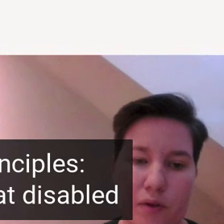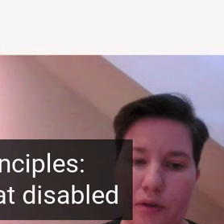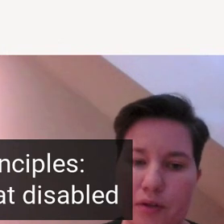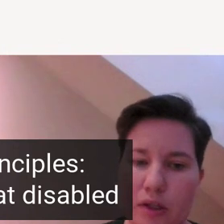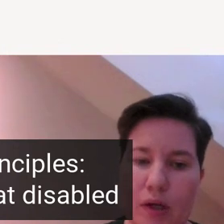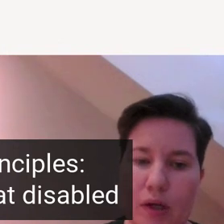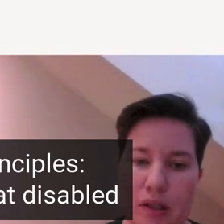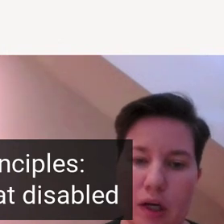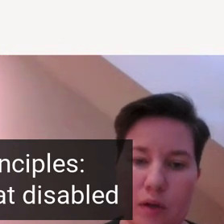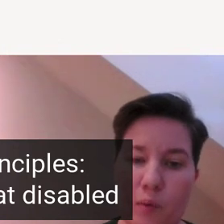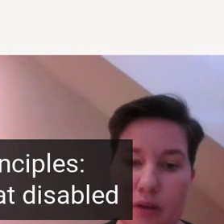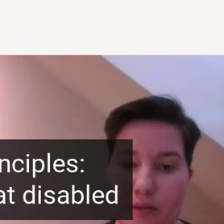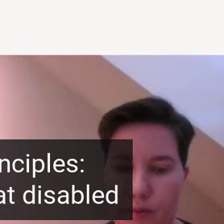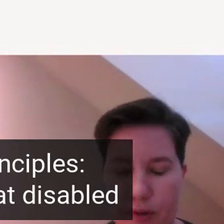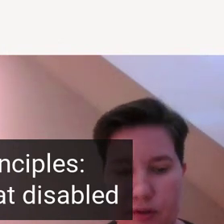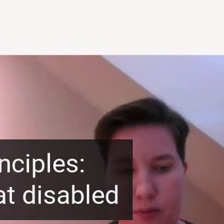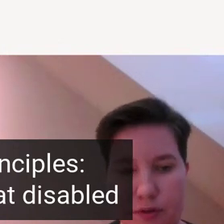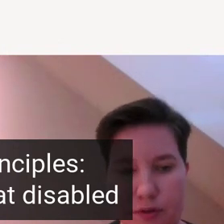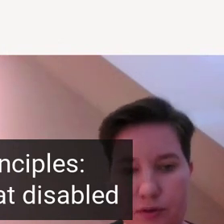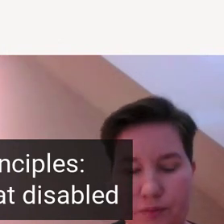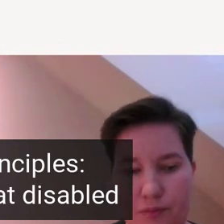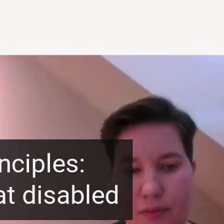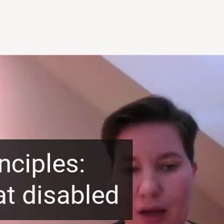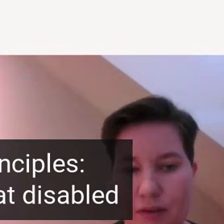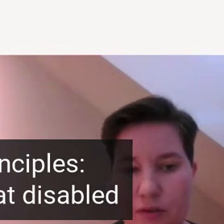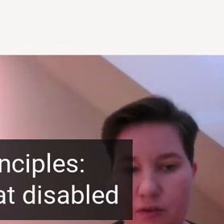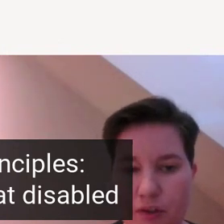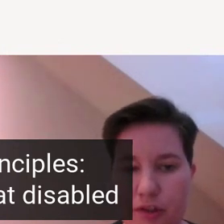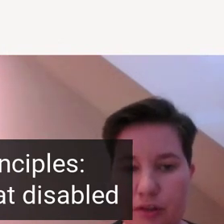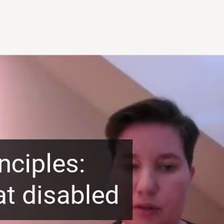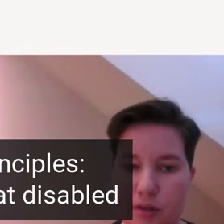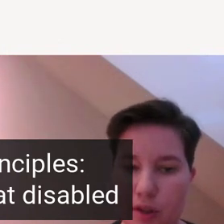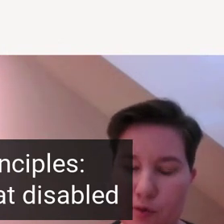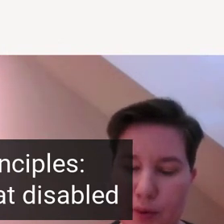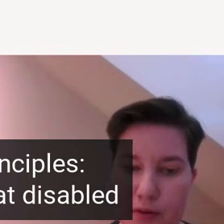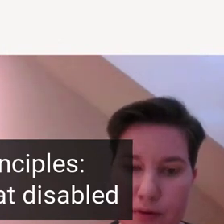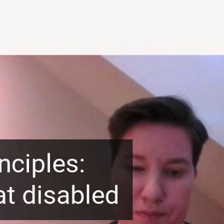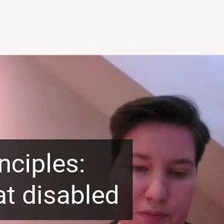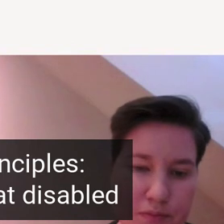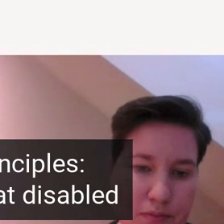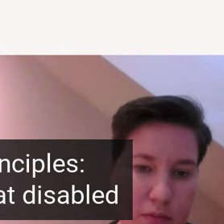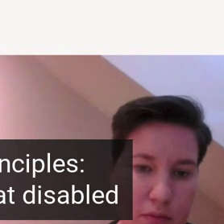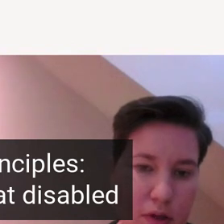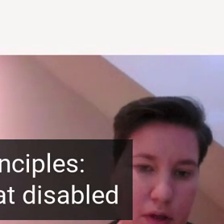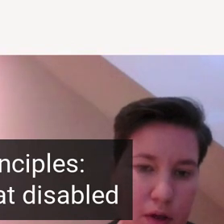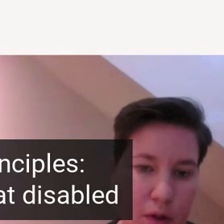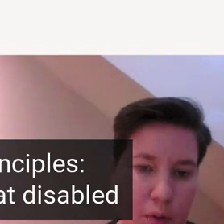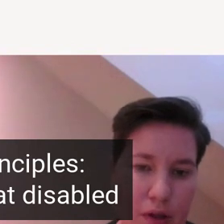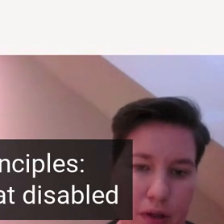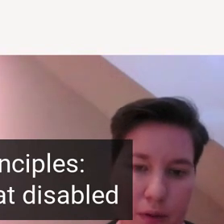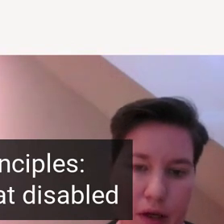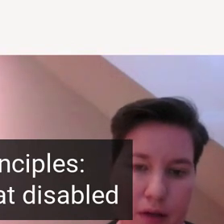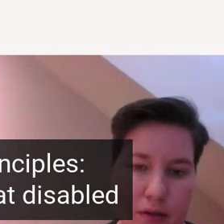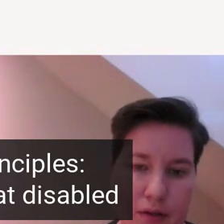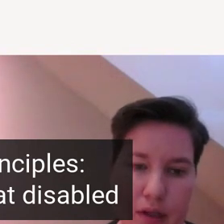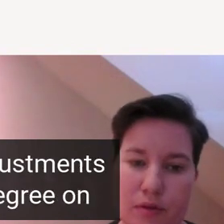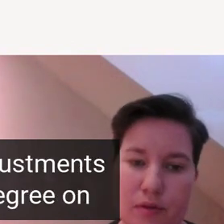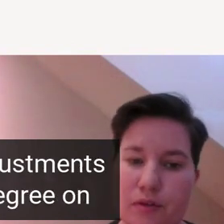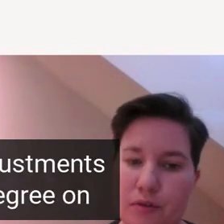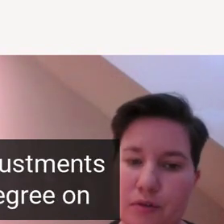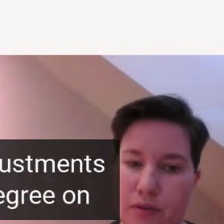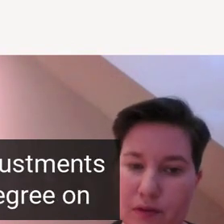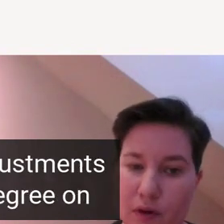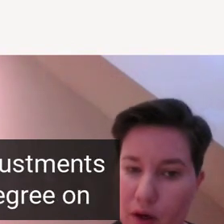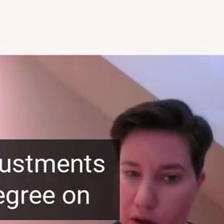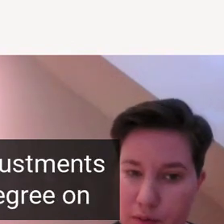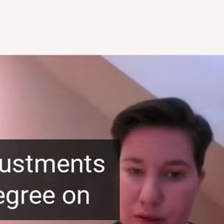Let's focus in quickly on one of these principles, having sufficient adjustments. We know that disabled students